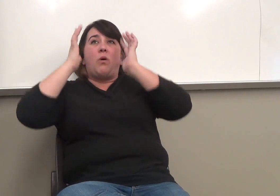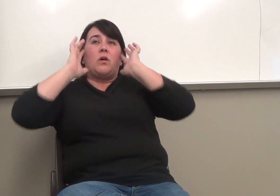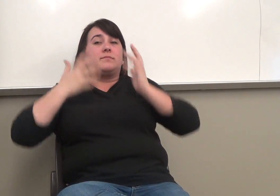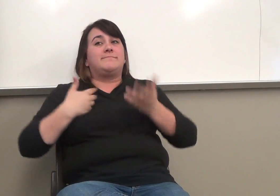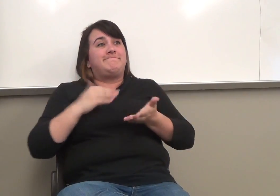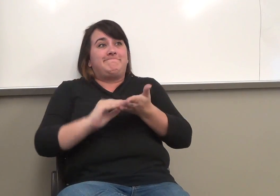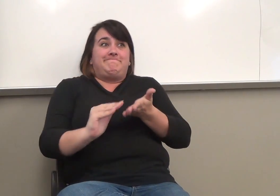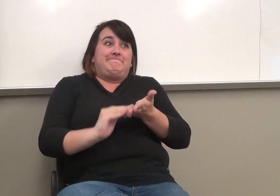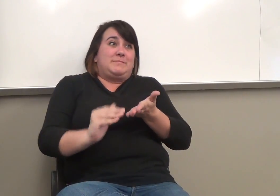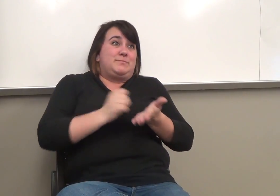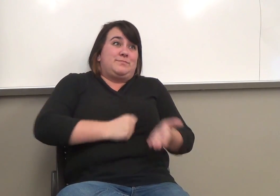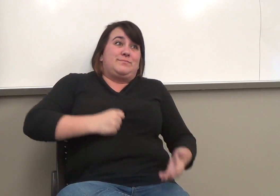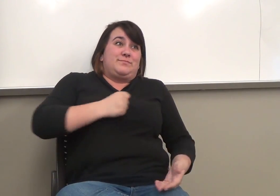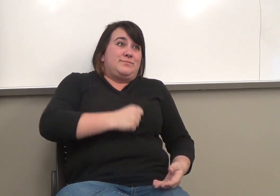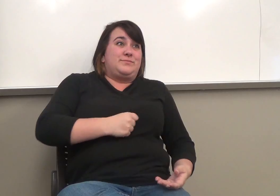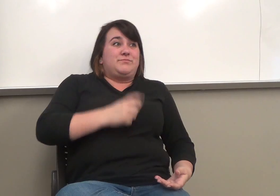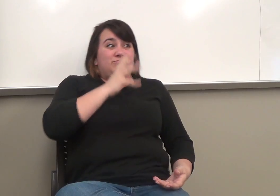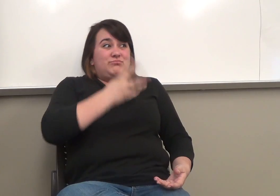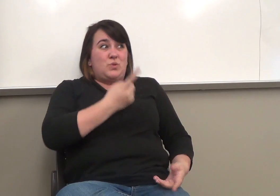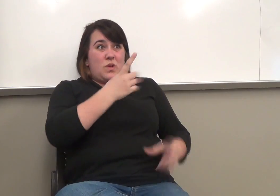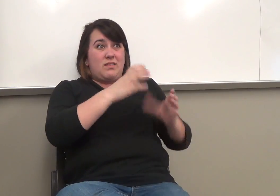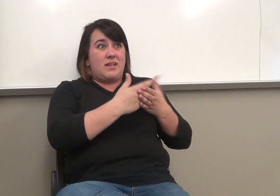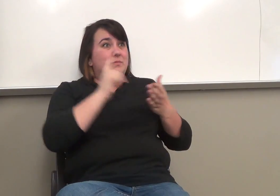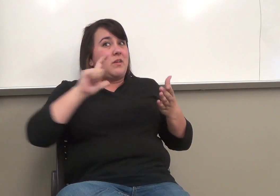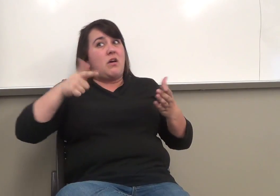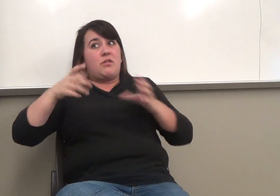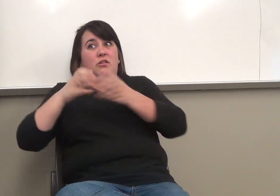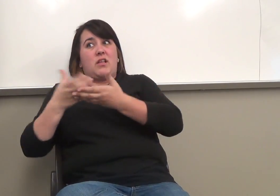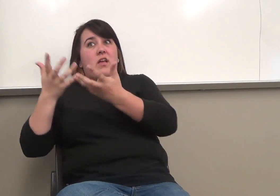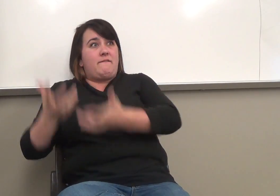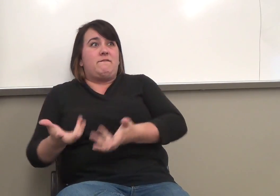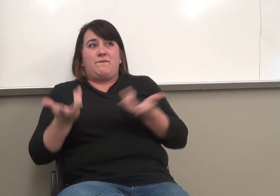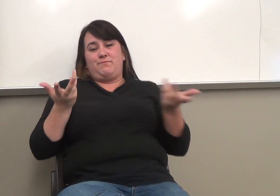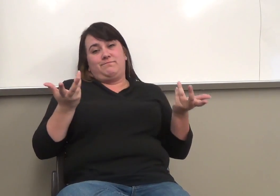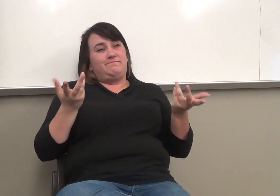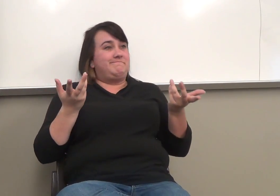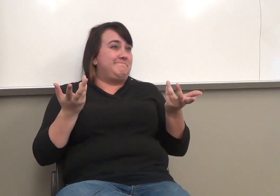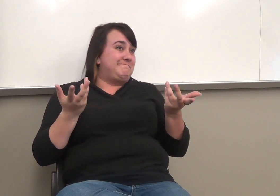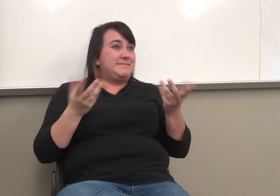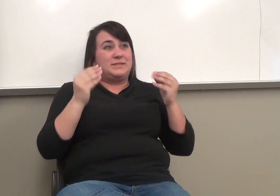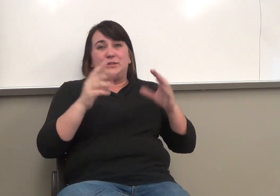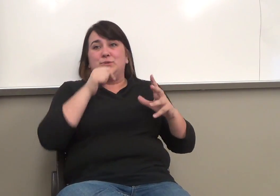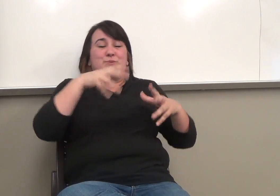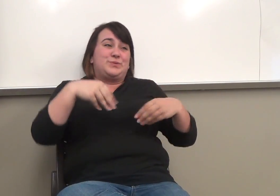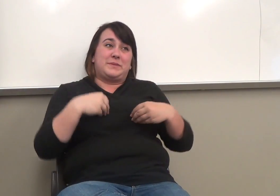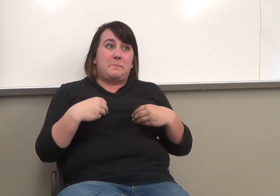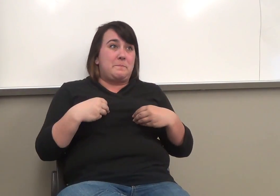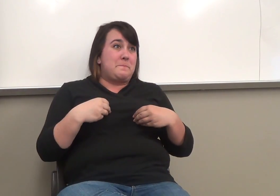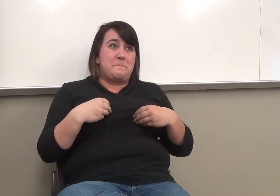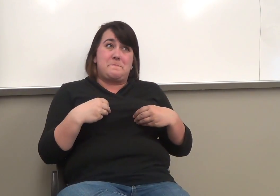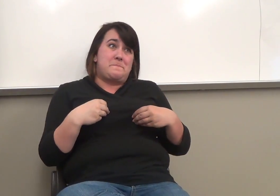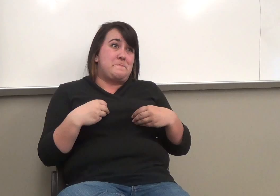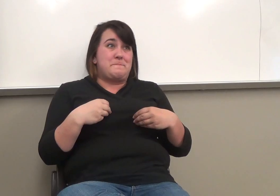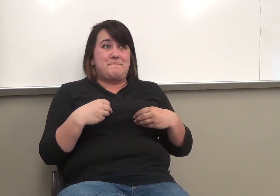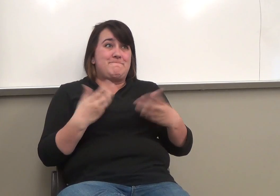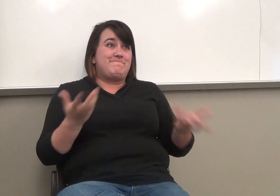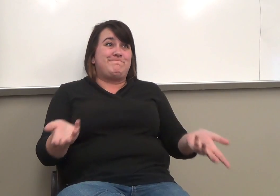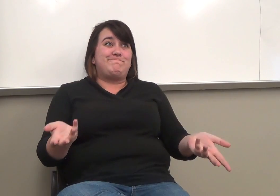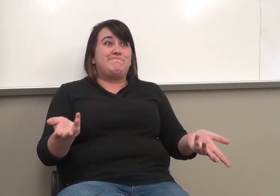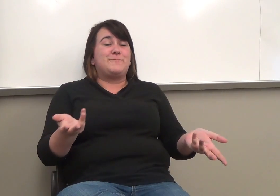one class because you have too much work in another class. Teachers aren't going to accept that, okay? So what you need to